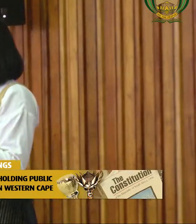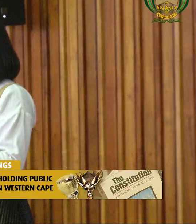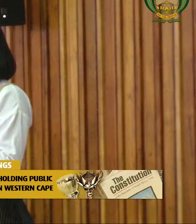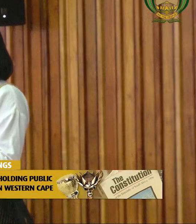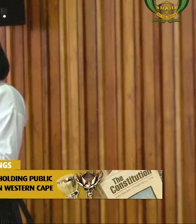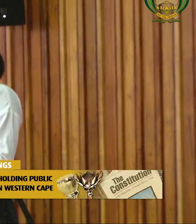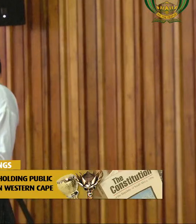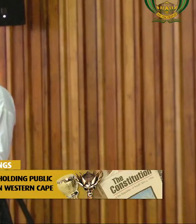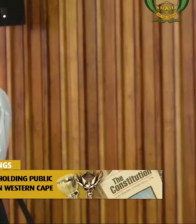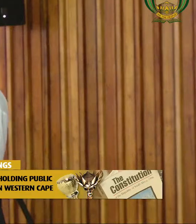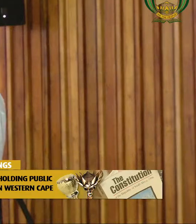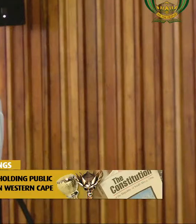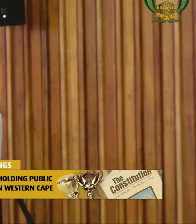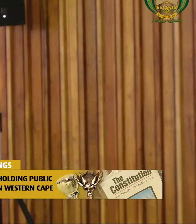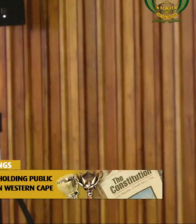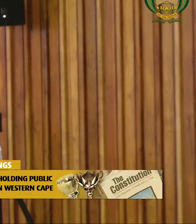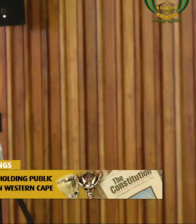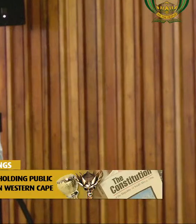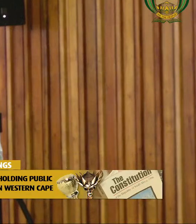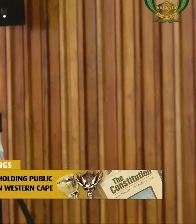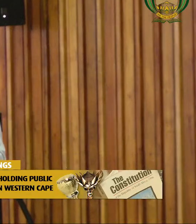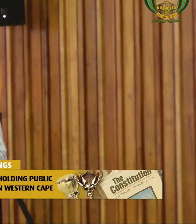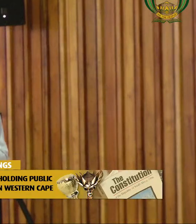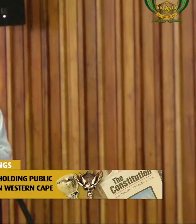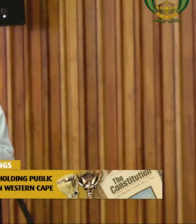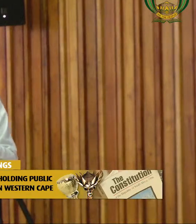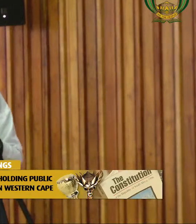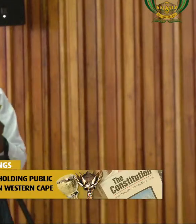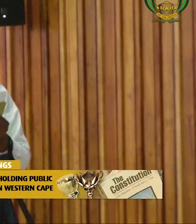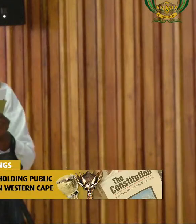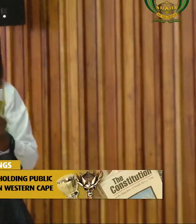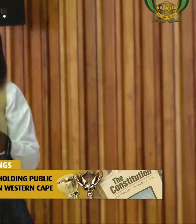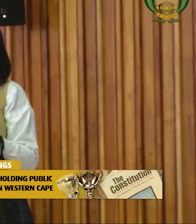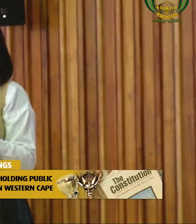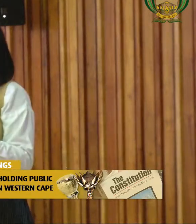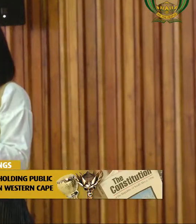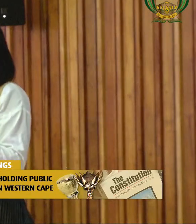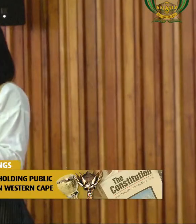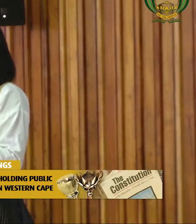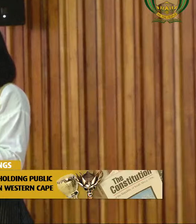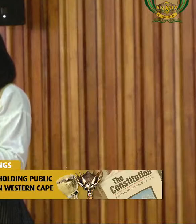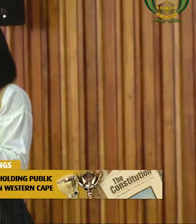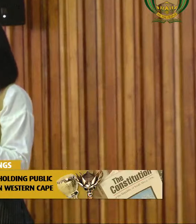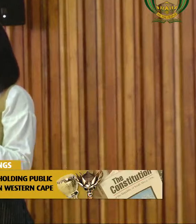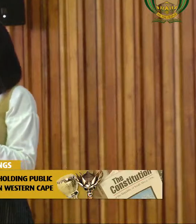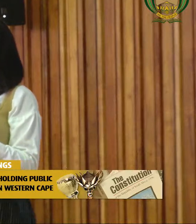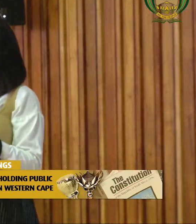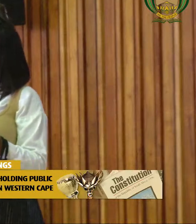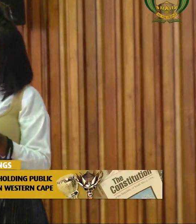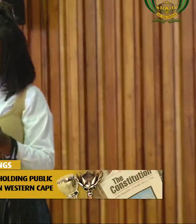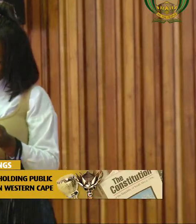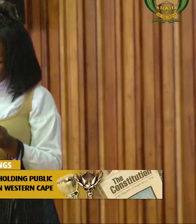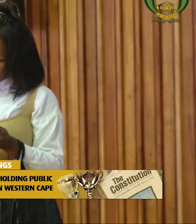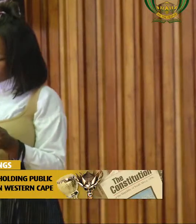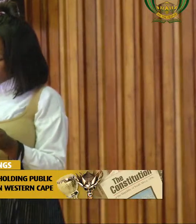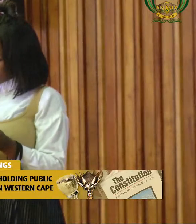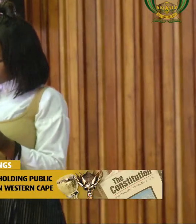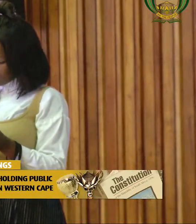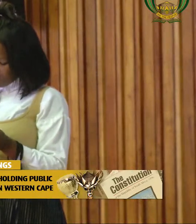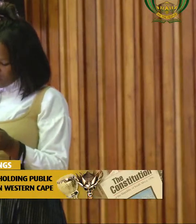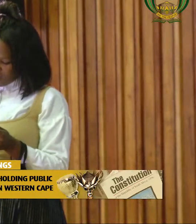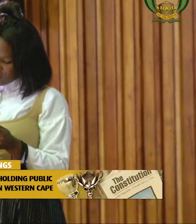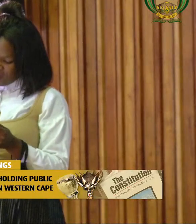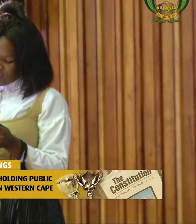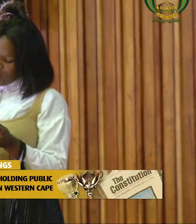land because respect is a two-way street. And he feels that Parliament people and foreigners should stop undermining